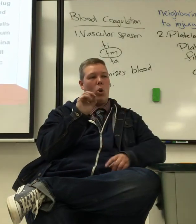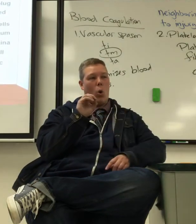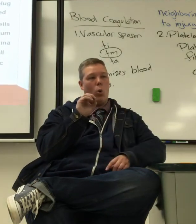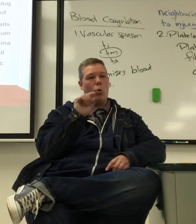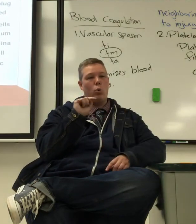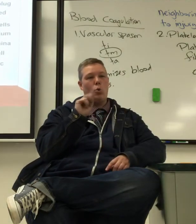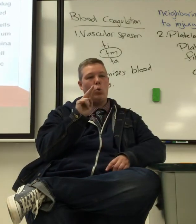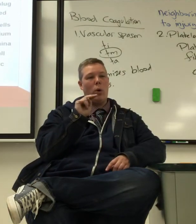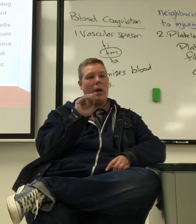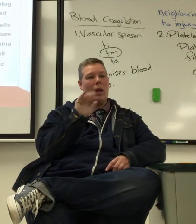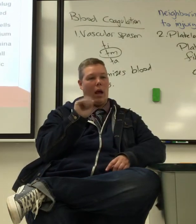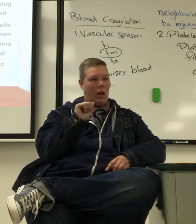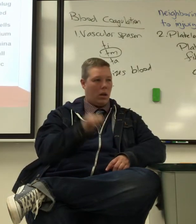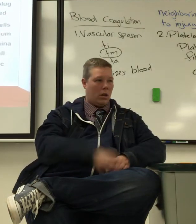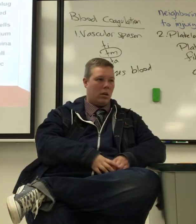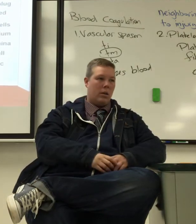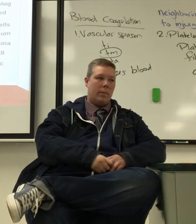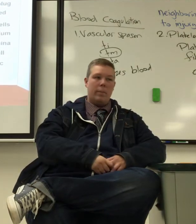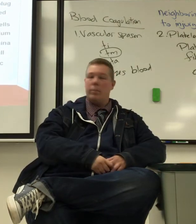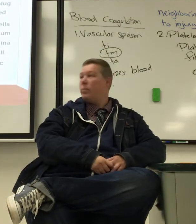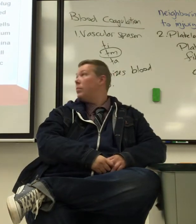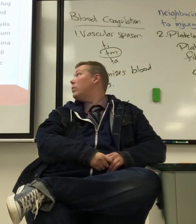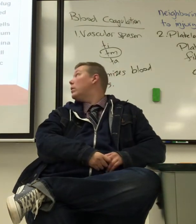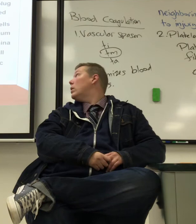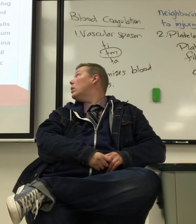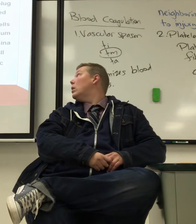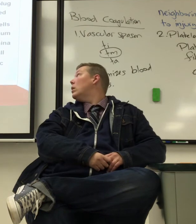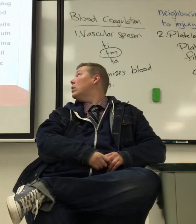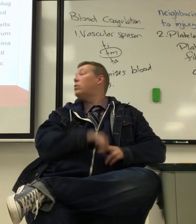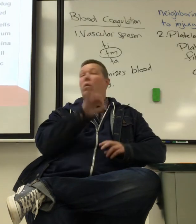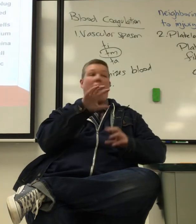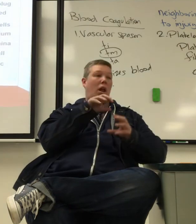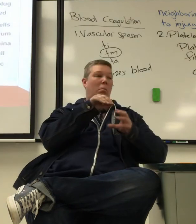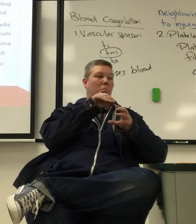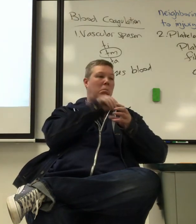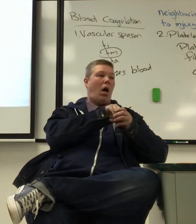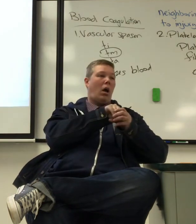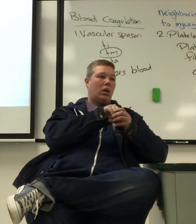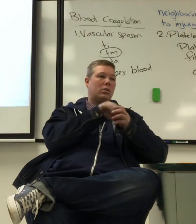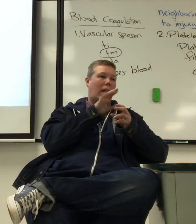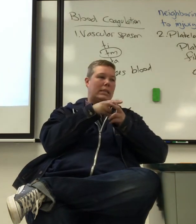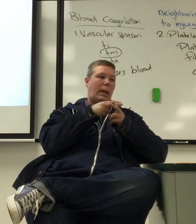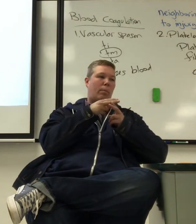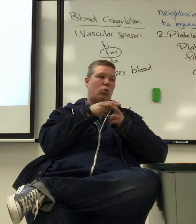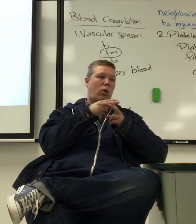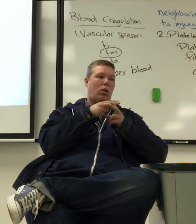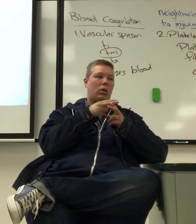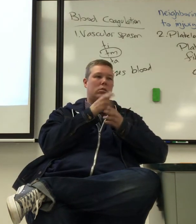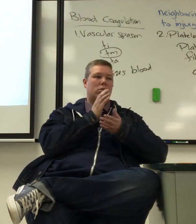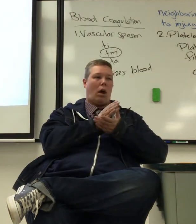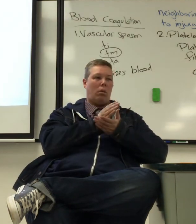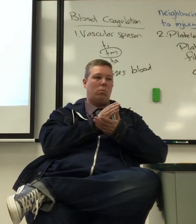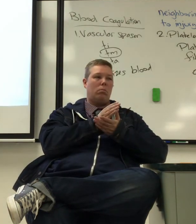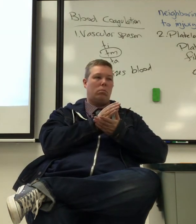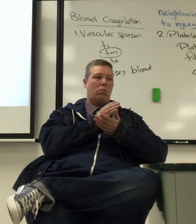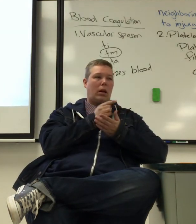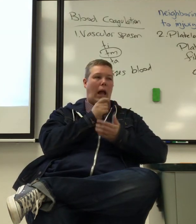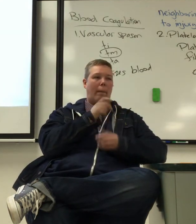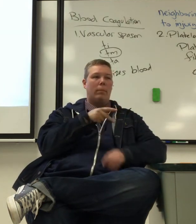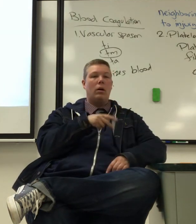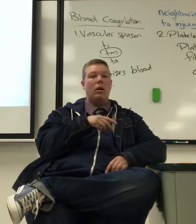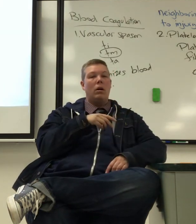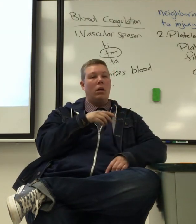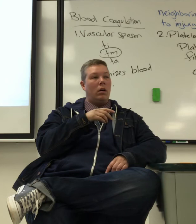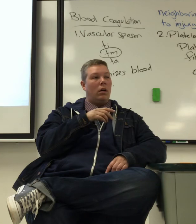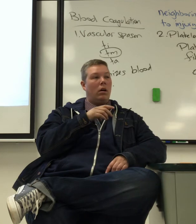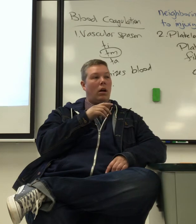So a platelet plug is kind of a temporary stopgap. Does a good job plugging it. And what we got to get to is the